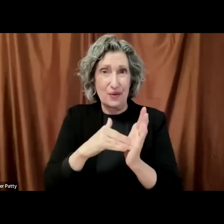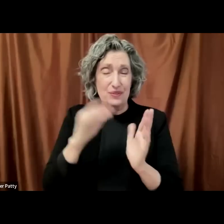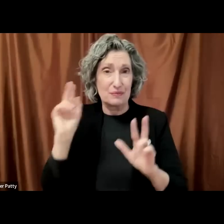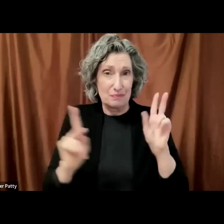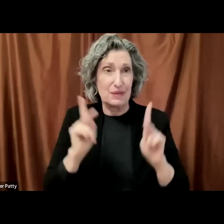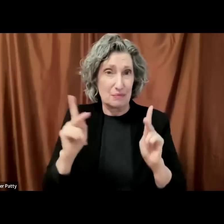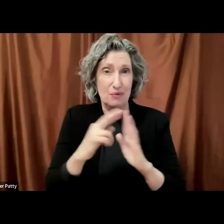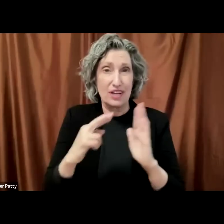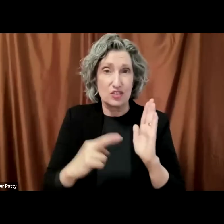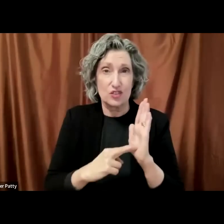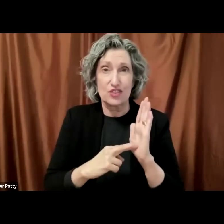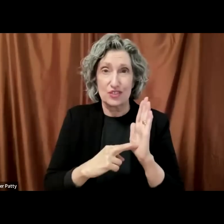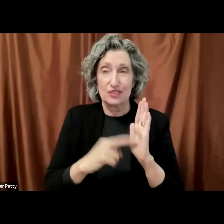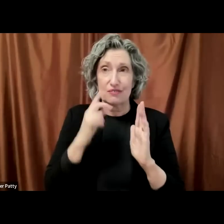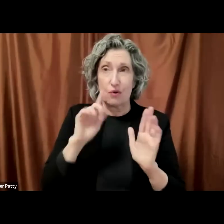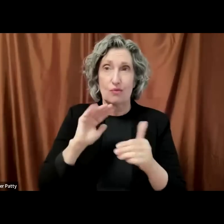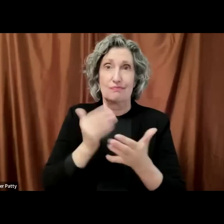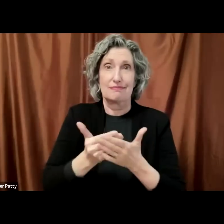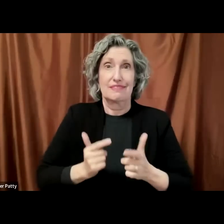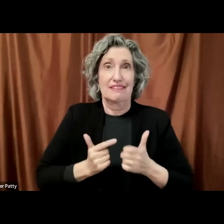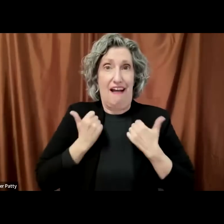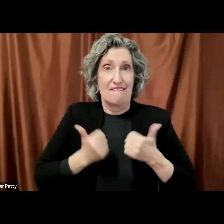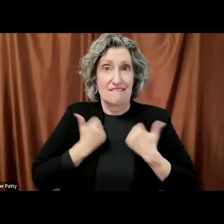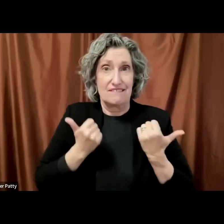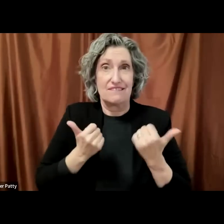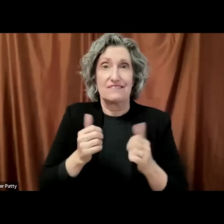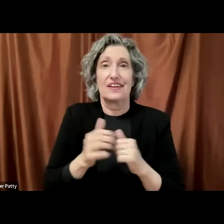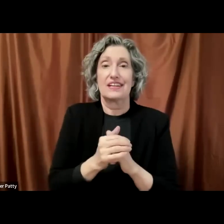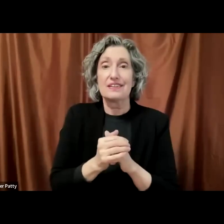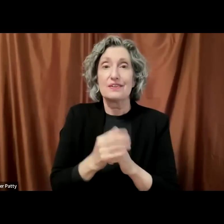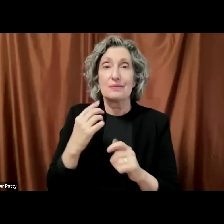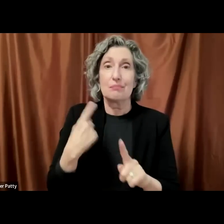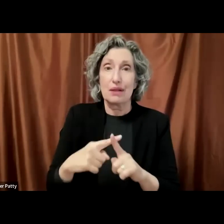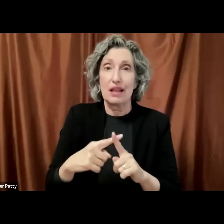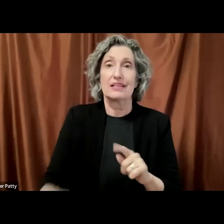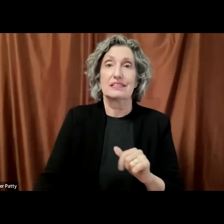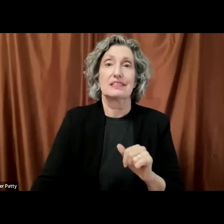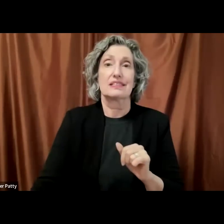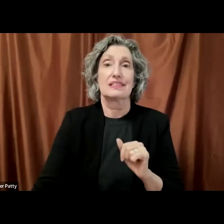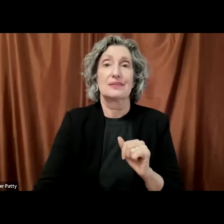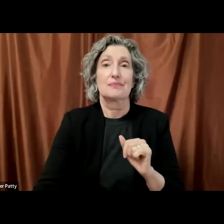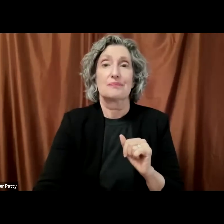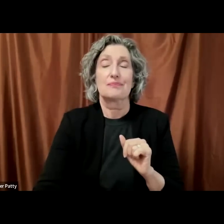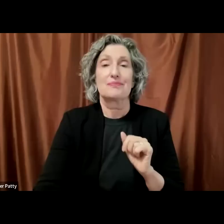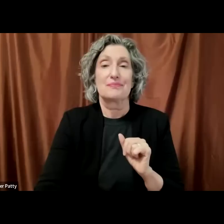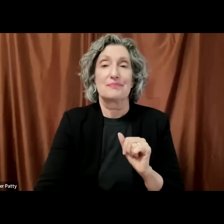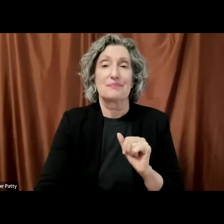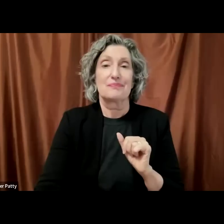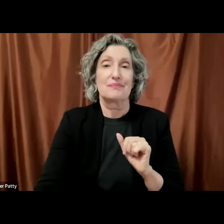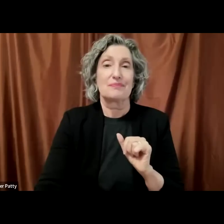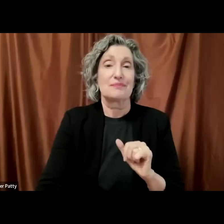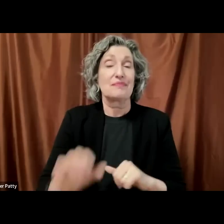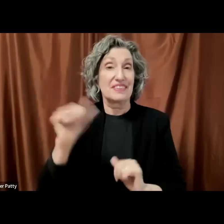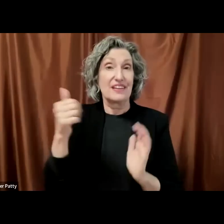that registered to hear the recording. So we're so glad to have such a strong response